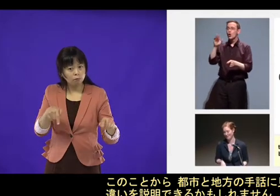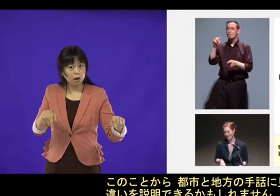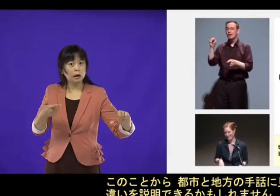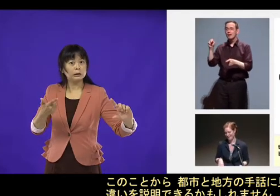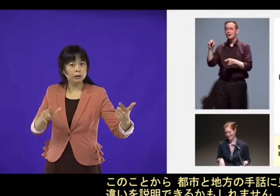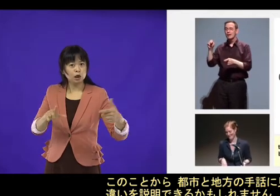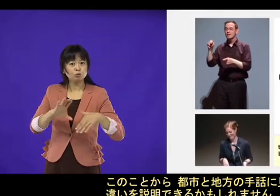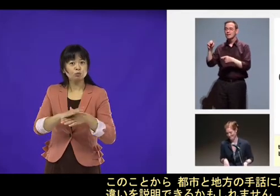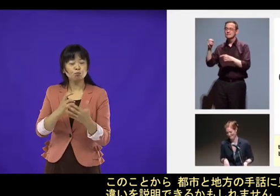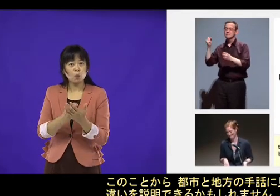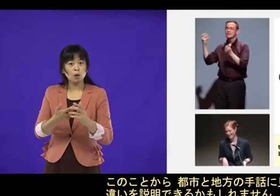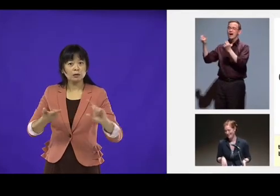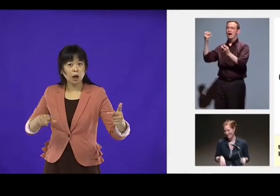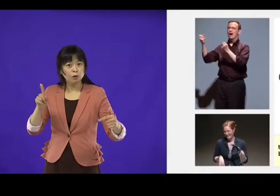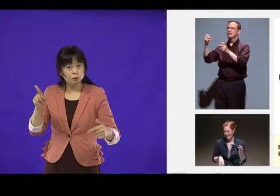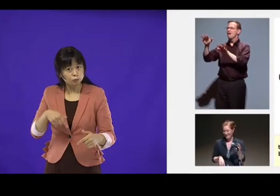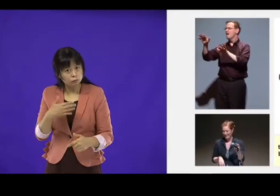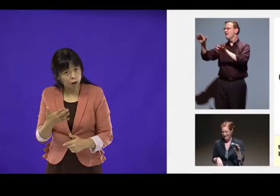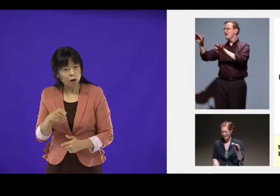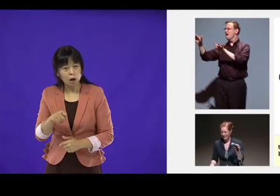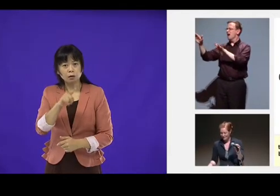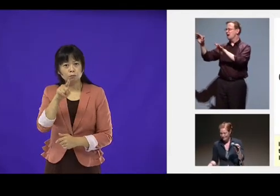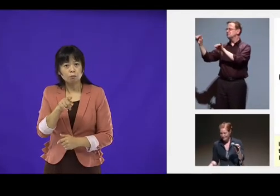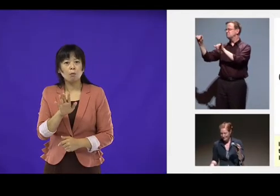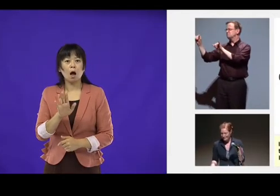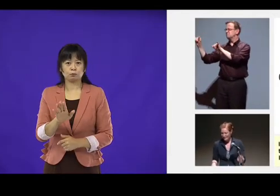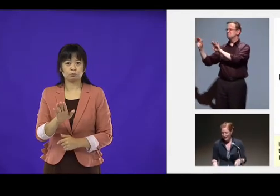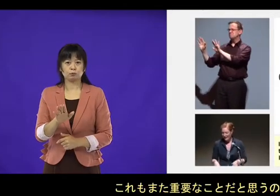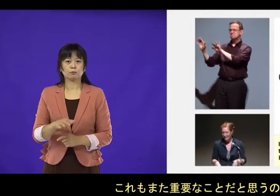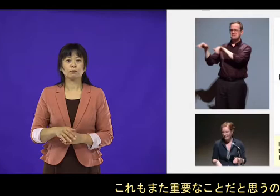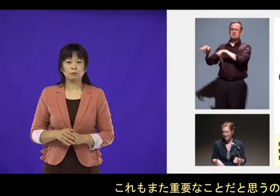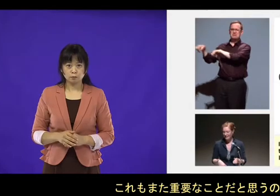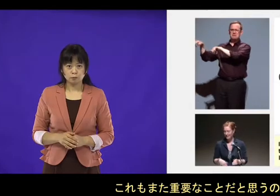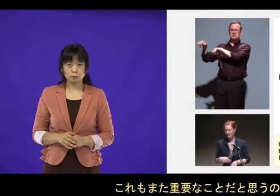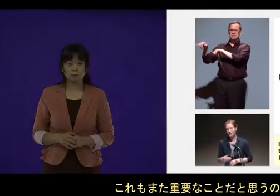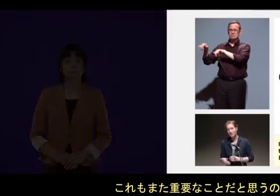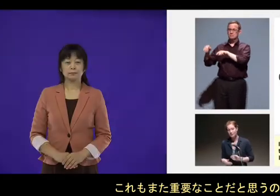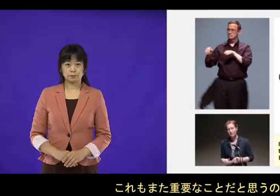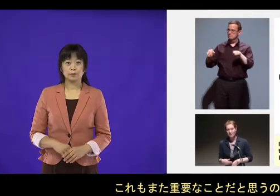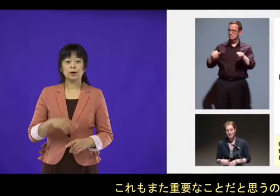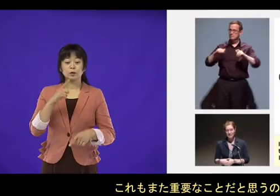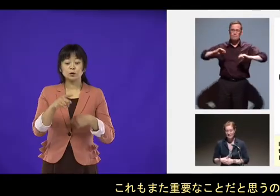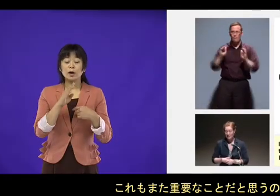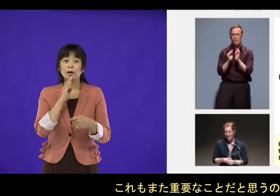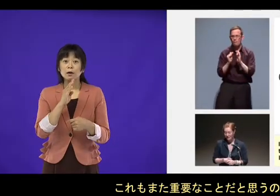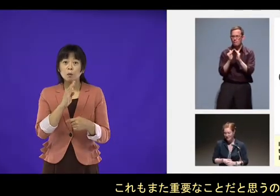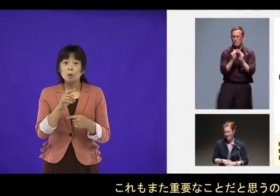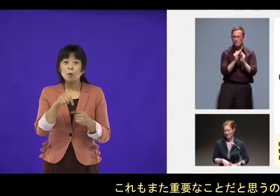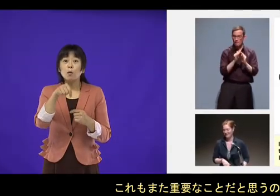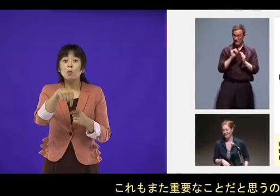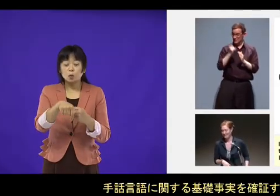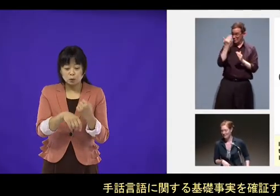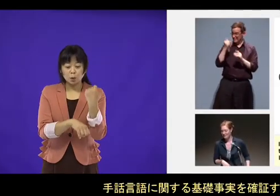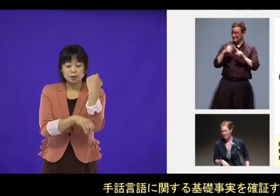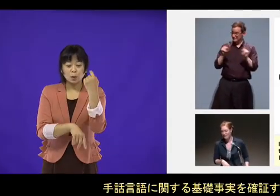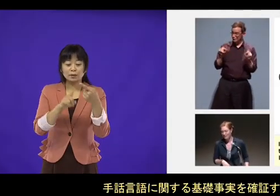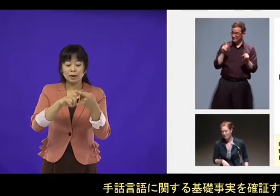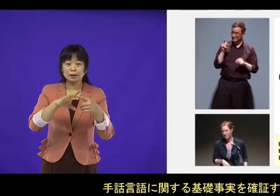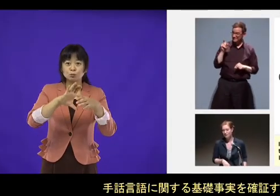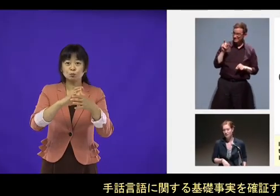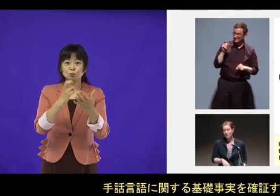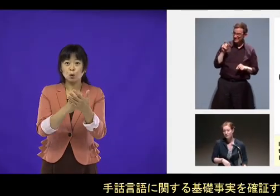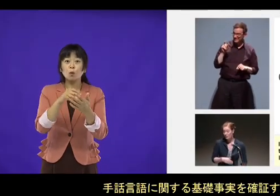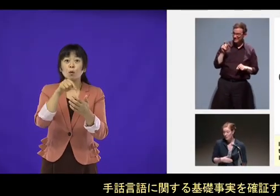rural signing varieties. And I think that it's also important, however, it's